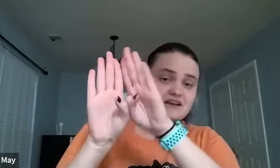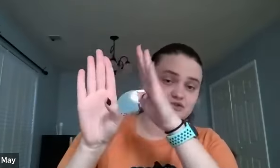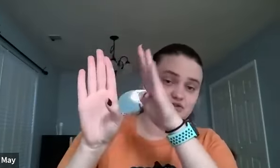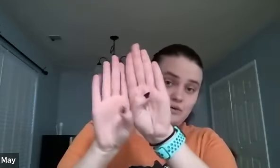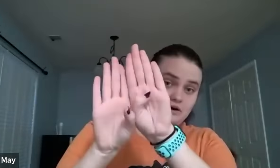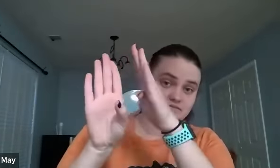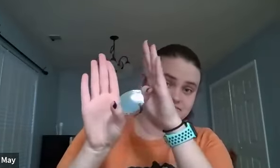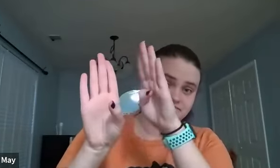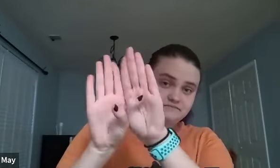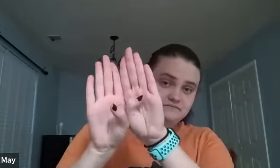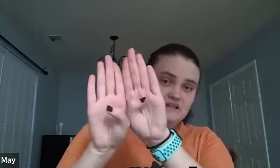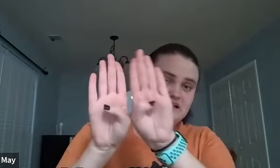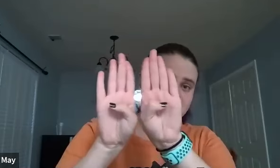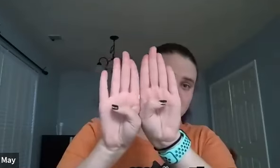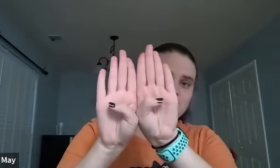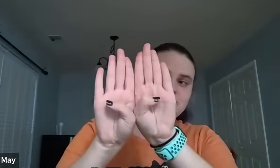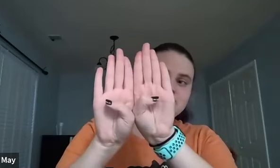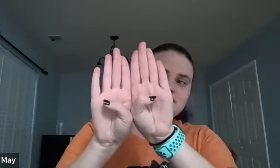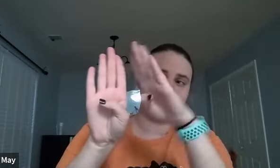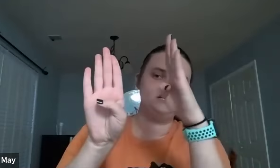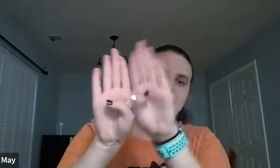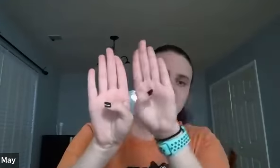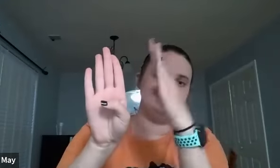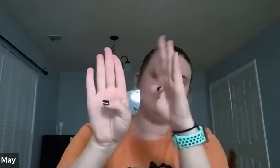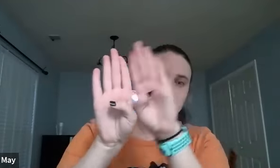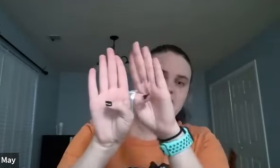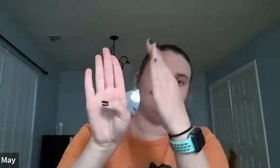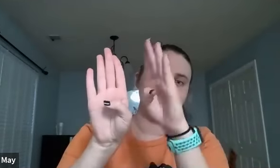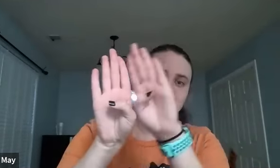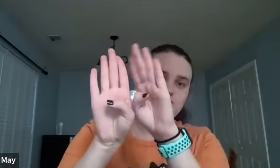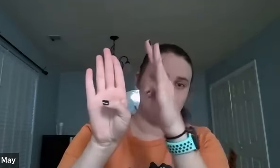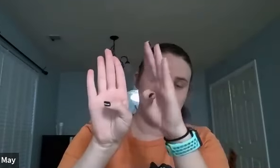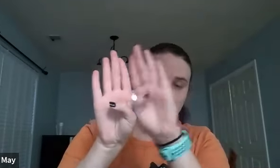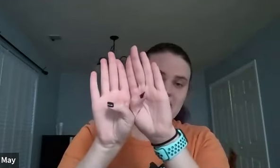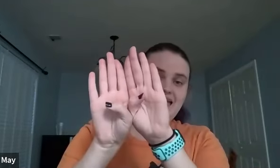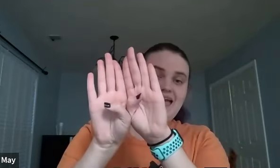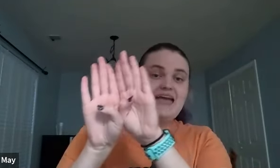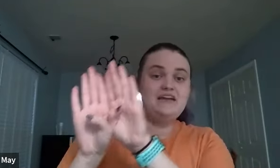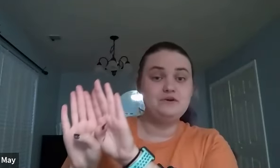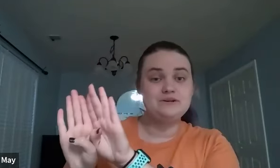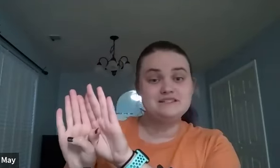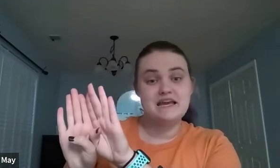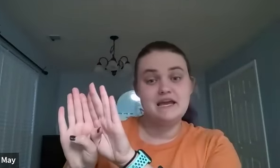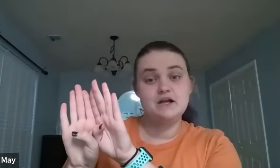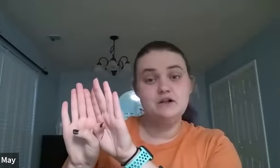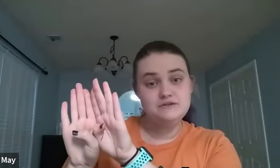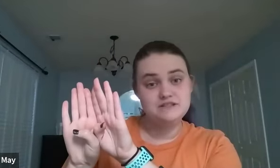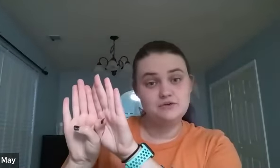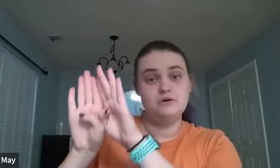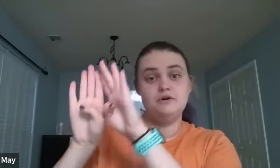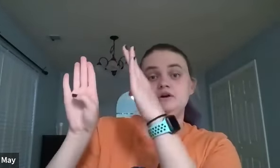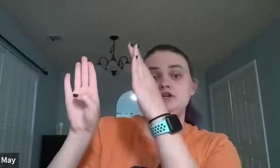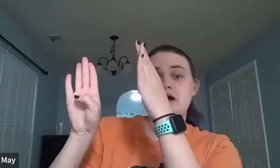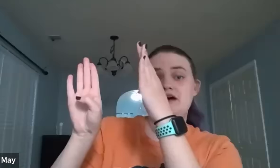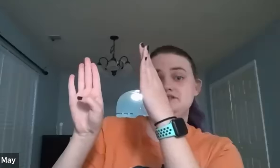for door. It's two B's touching and then it's opening like it's a door. If you were to say close the door, you have it